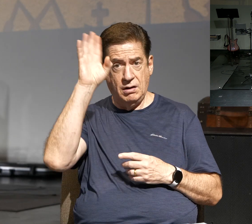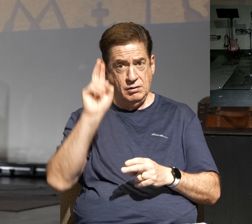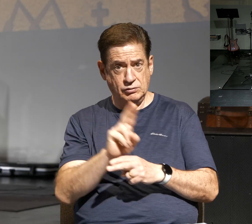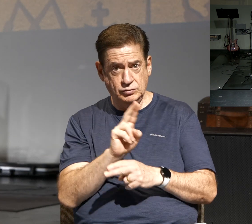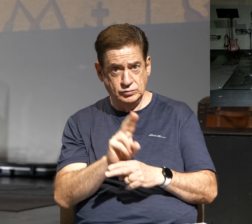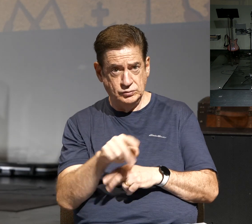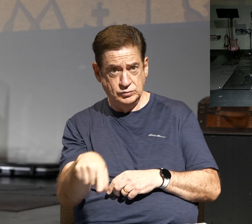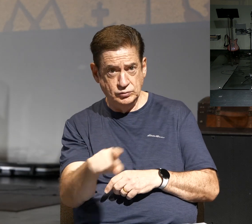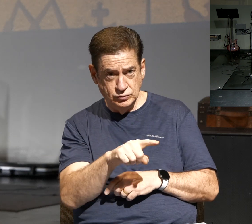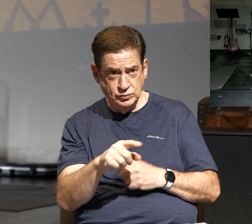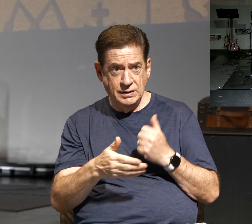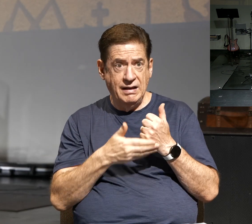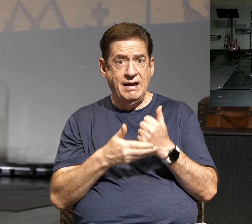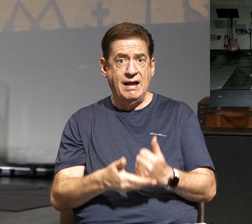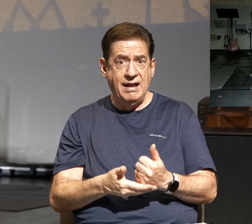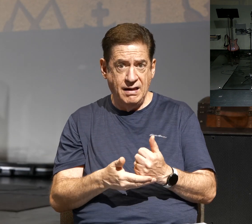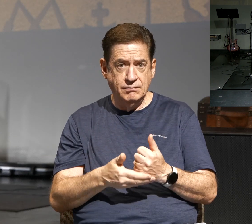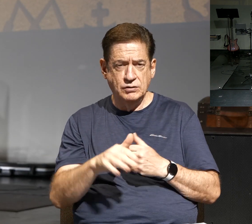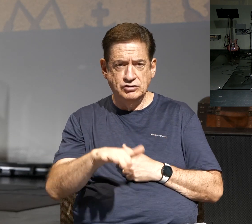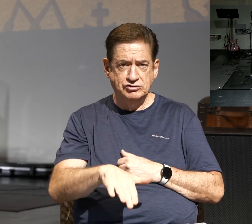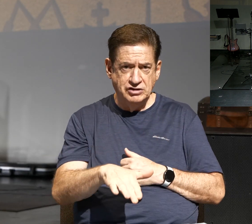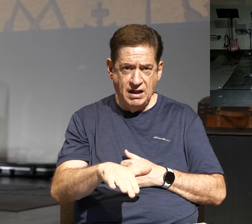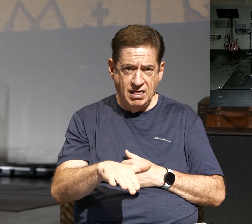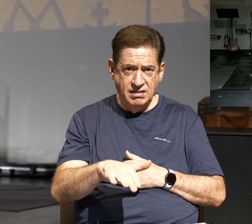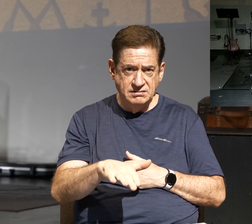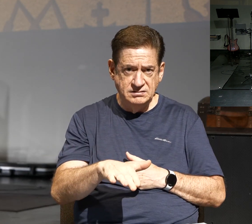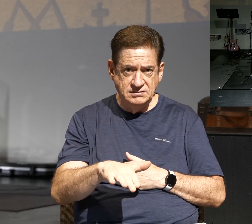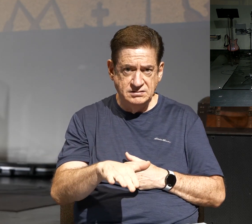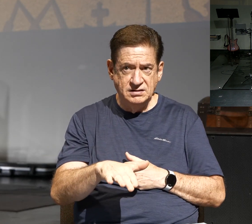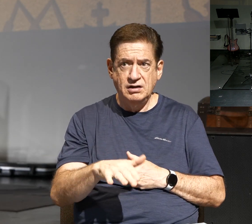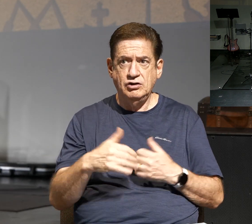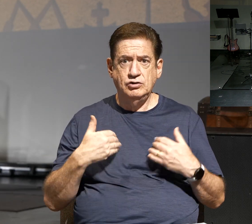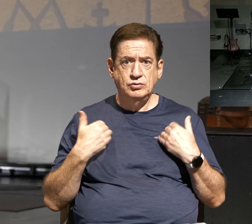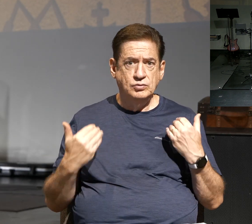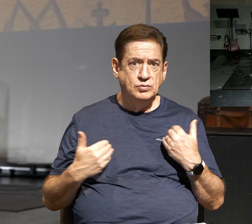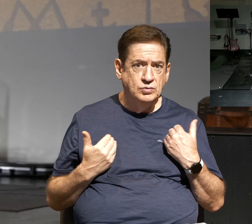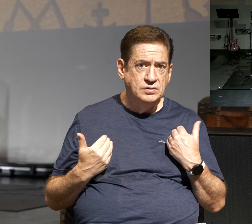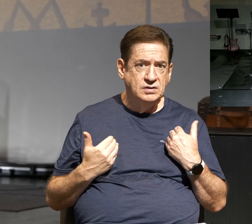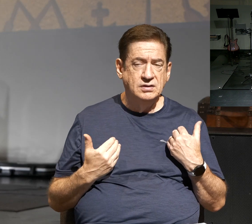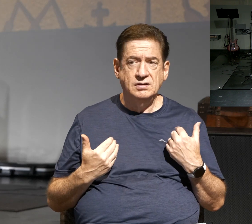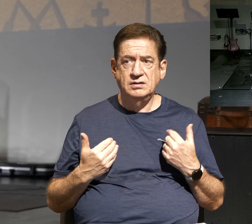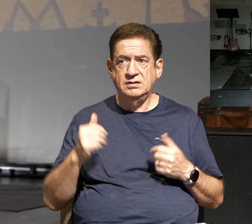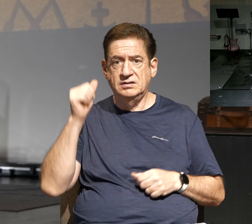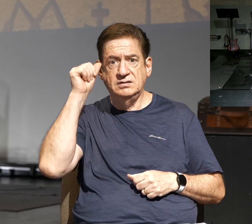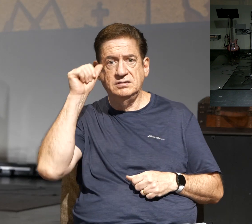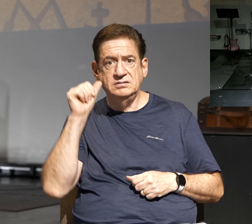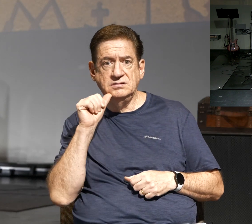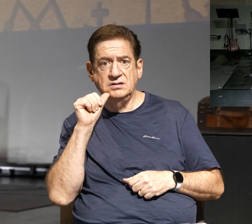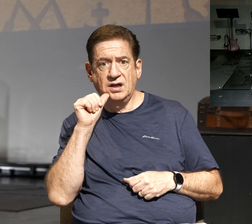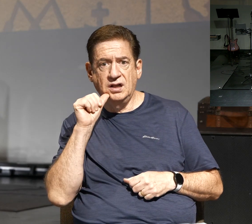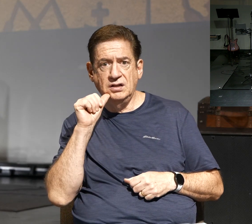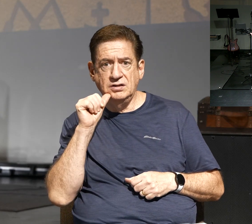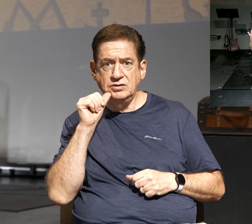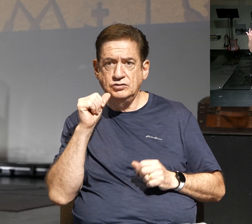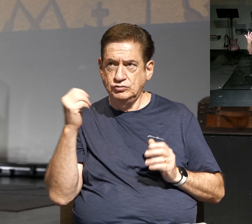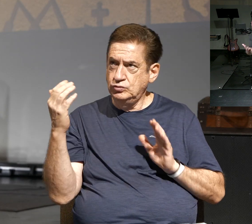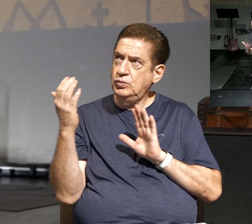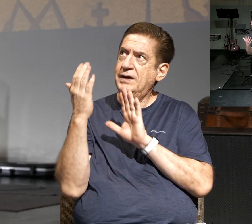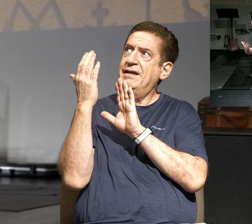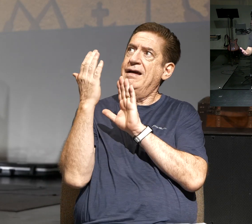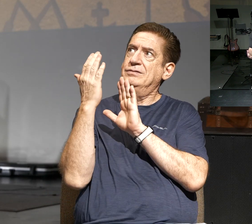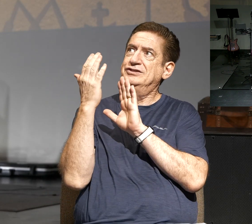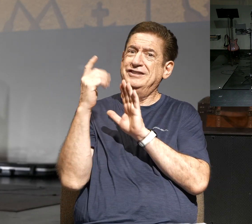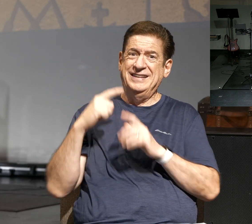you to help a child, a youth, an adult, to encounter the